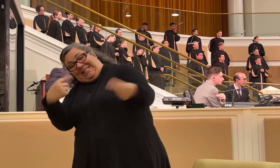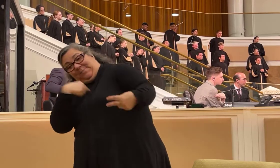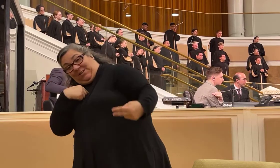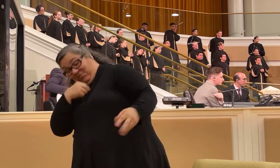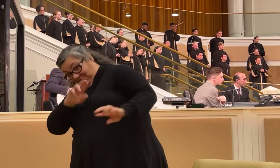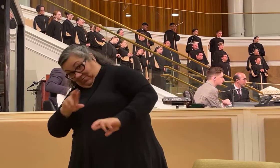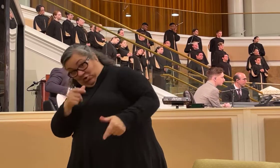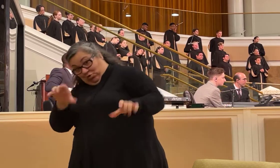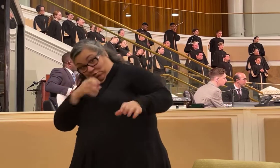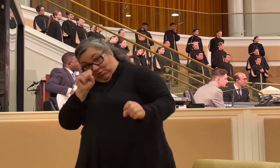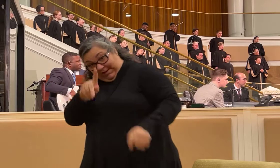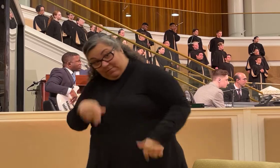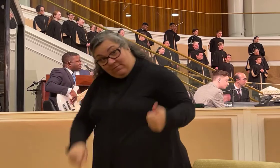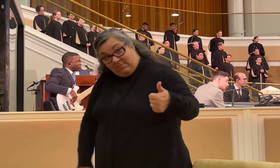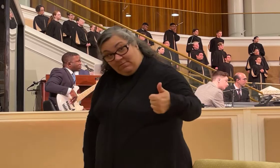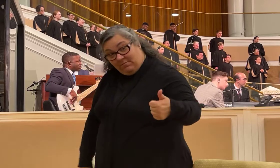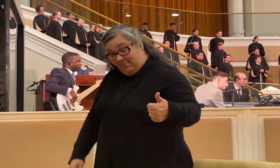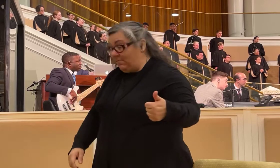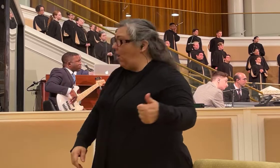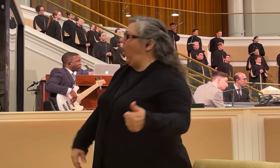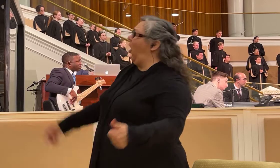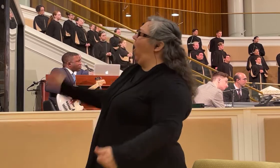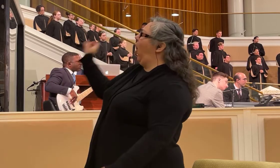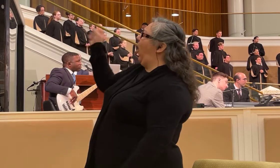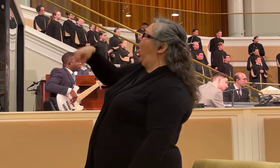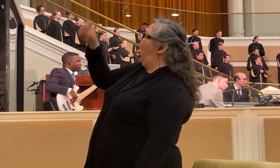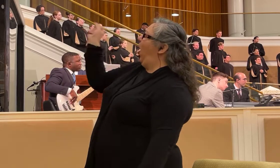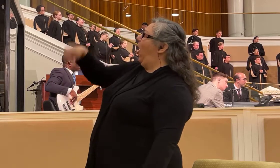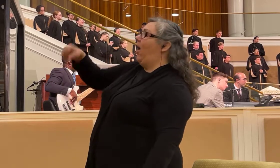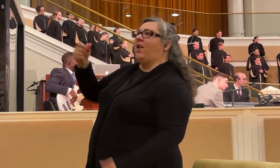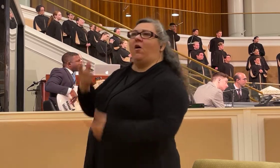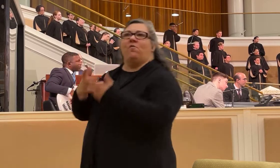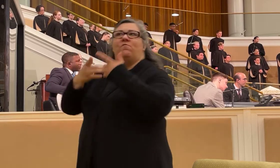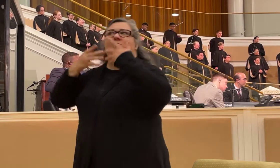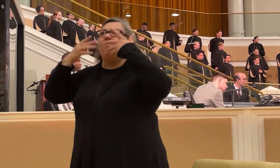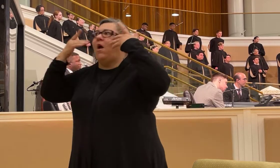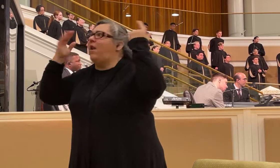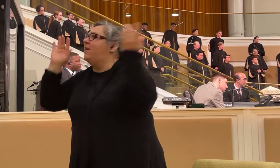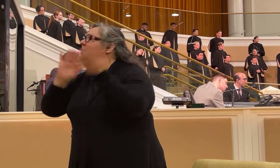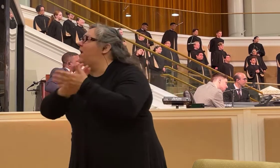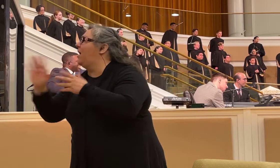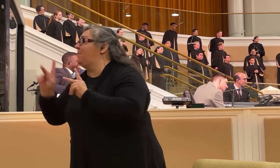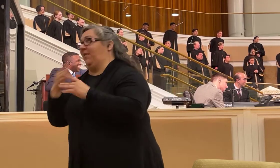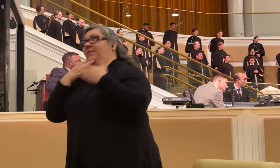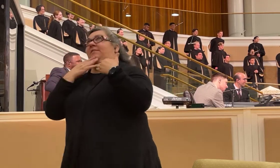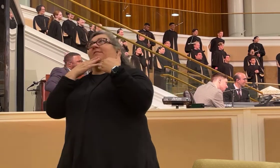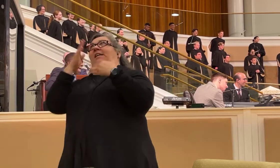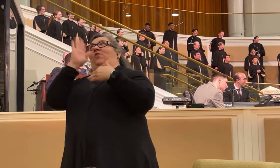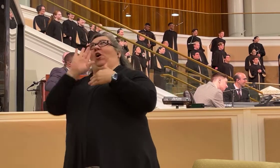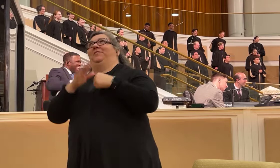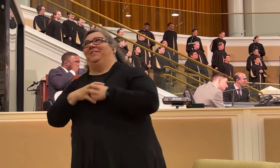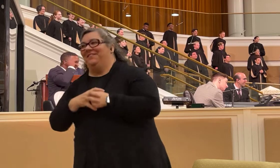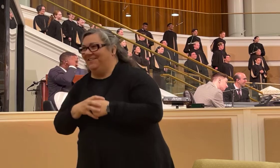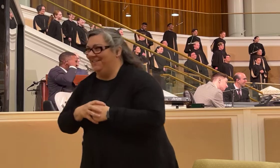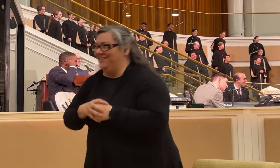Are you guys doing good? And they said, oh, yeah. And they were the friendliest people in the world, thank God.